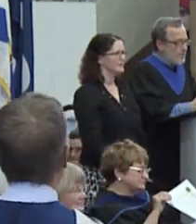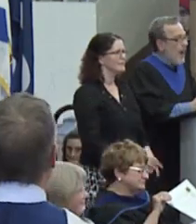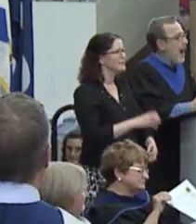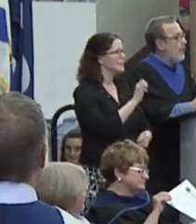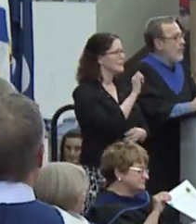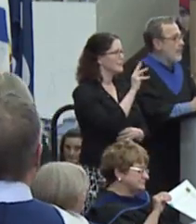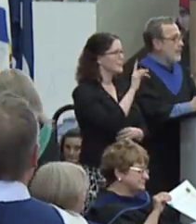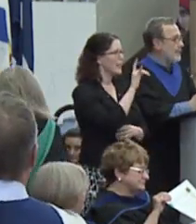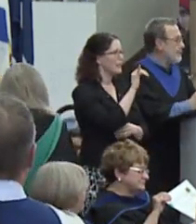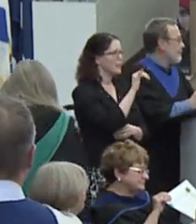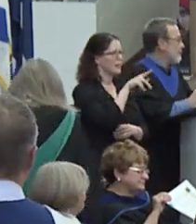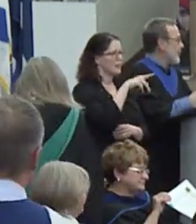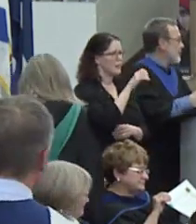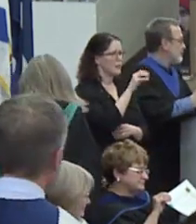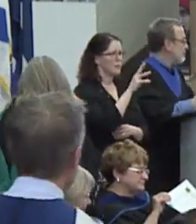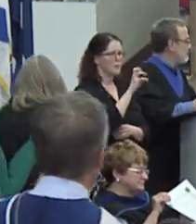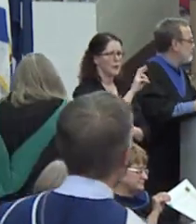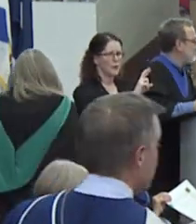Emily Power.